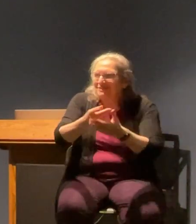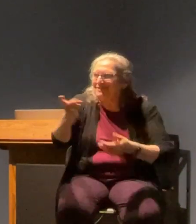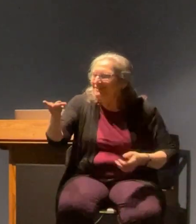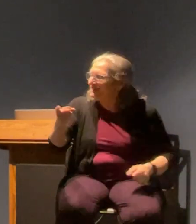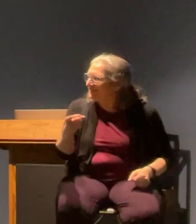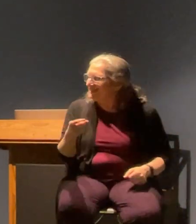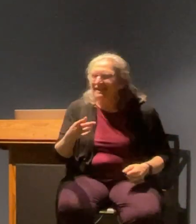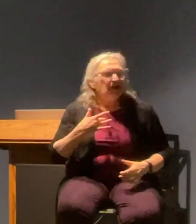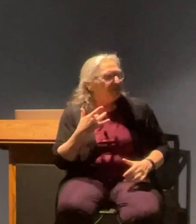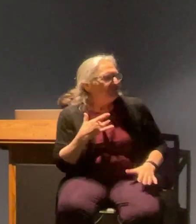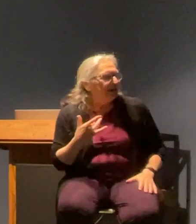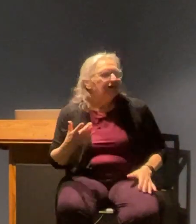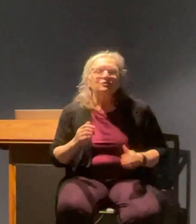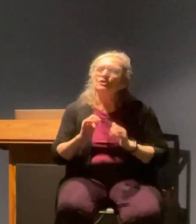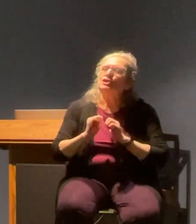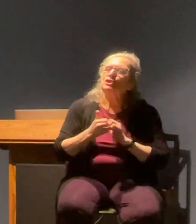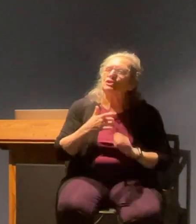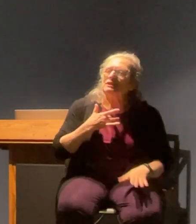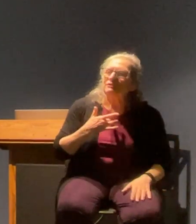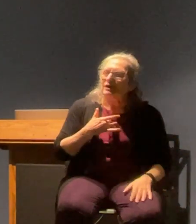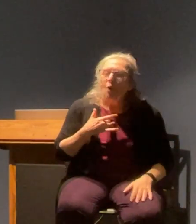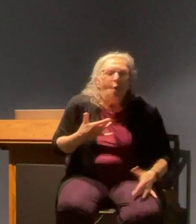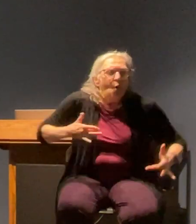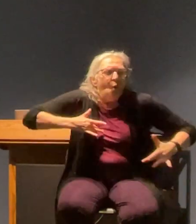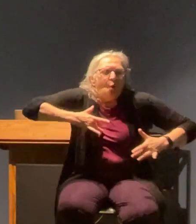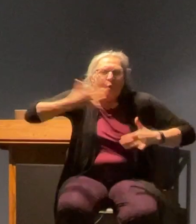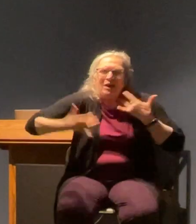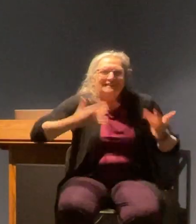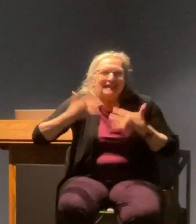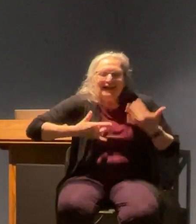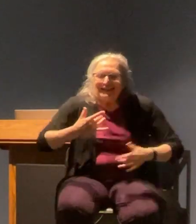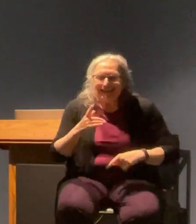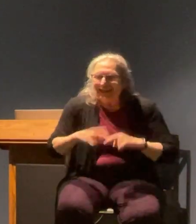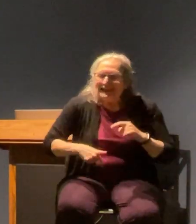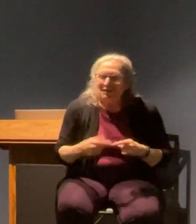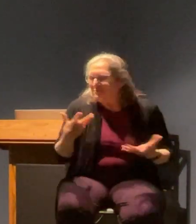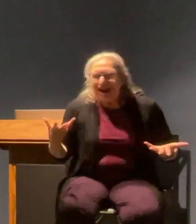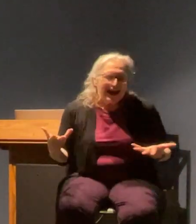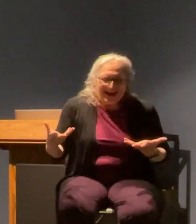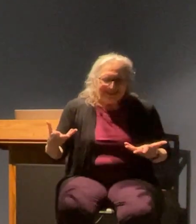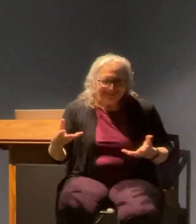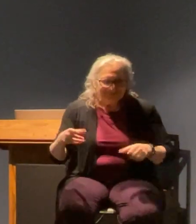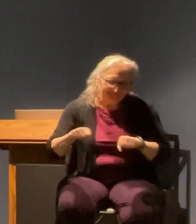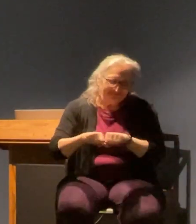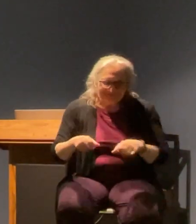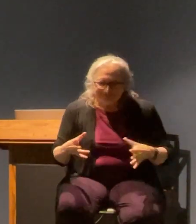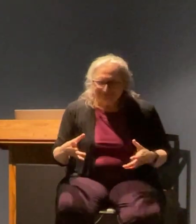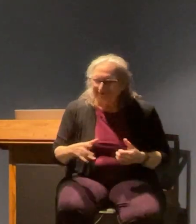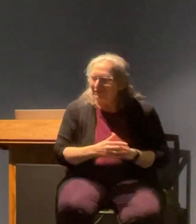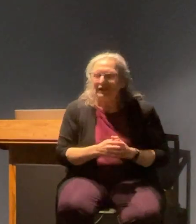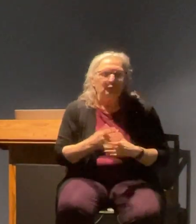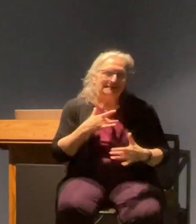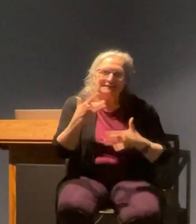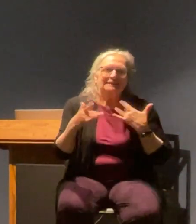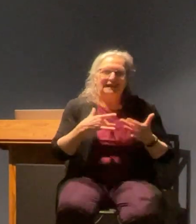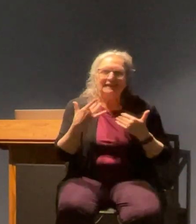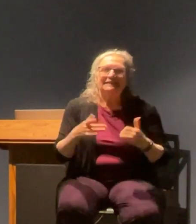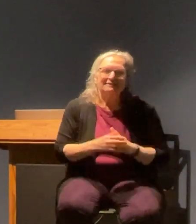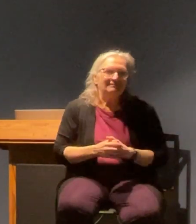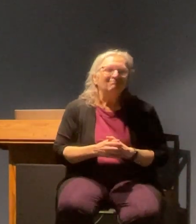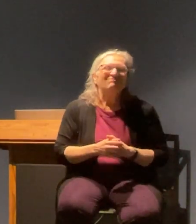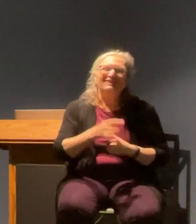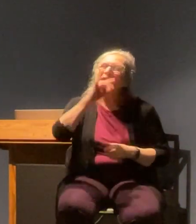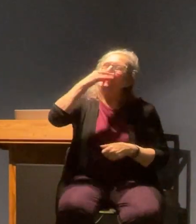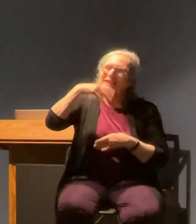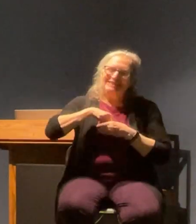that feeling? Yeah, I'm just curious what. I was excited. I can't wait to like brandish this. I'm like, cause I was super excited. The kid in me came